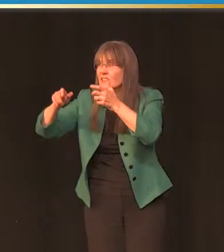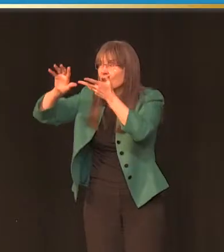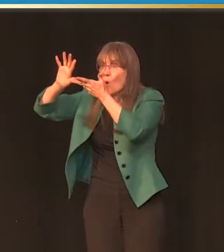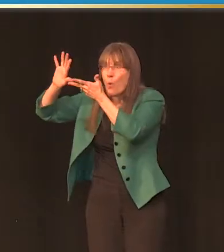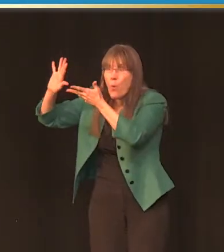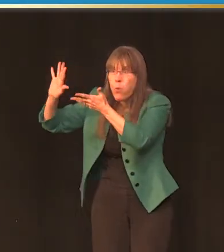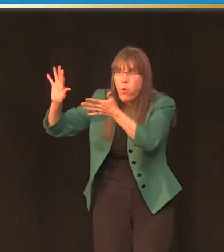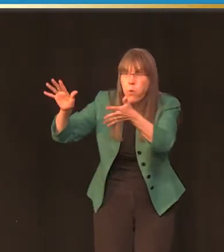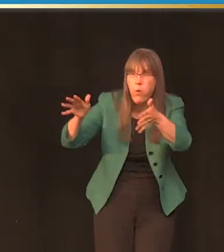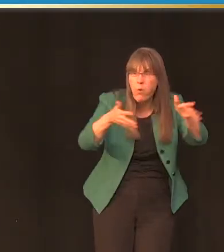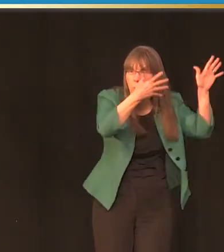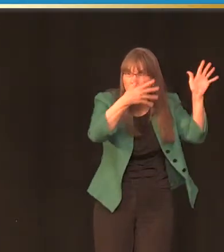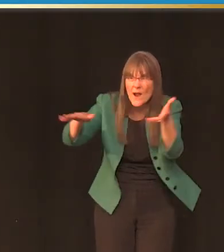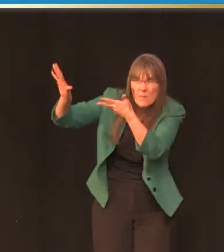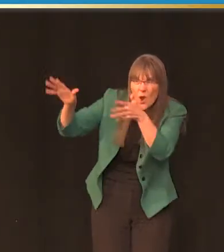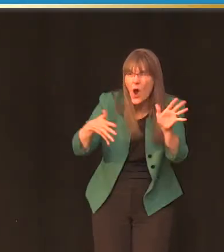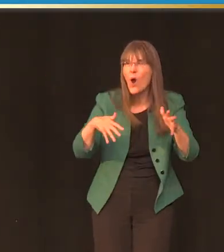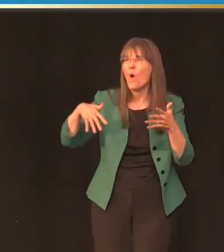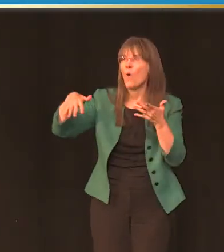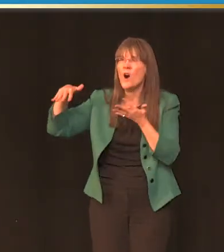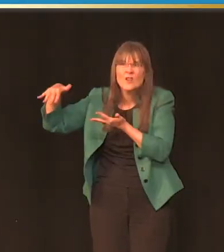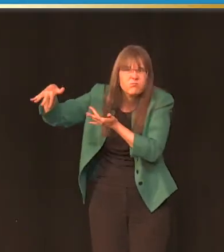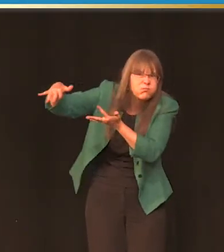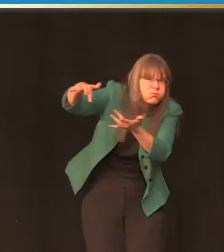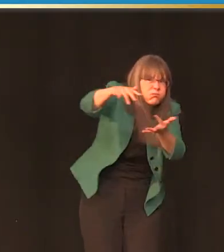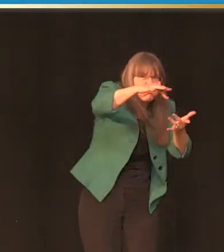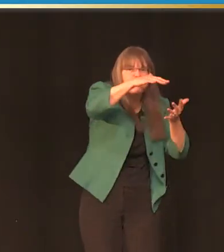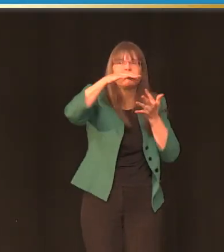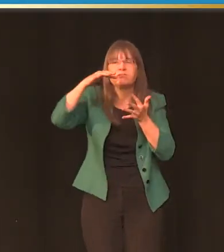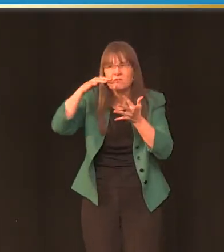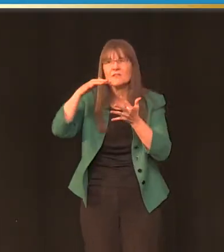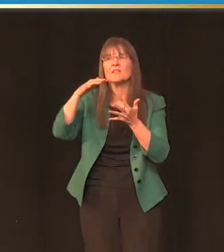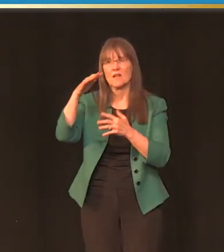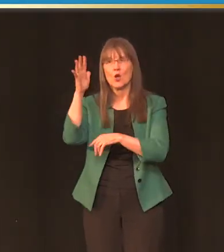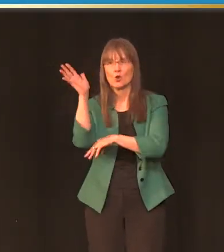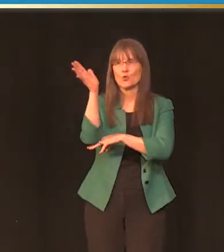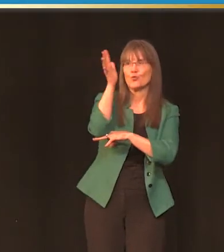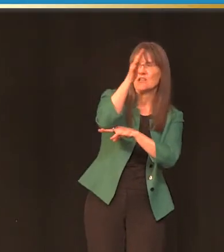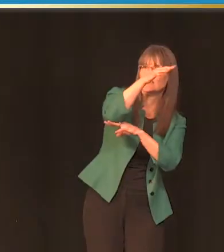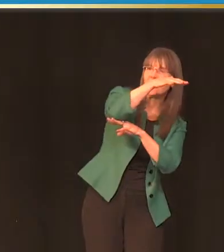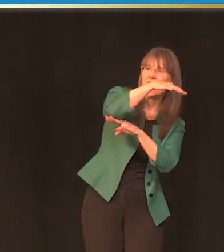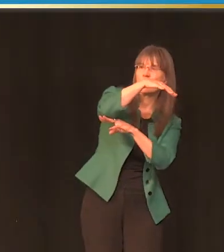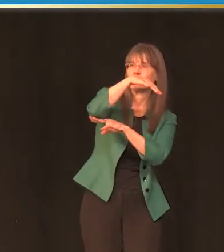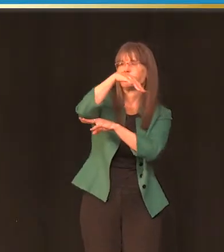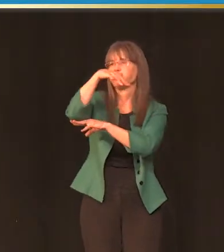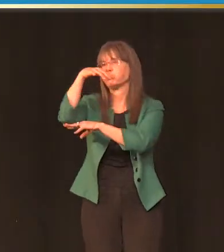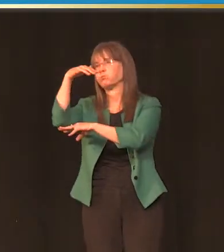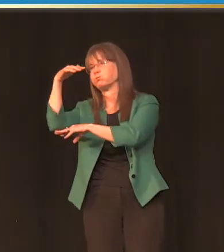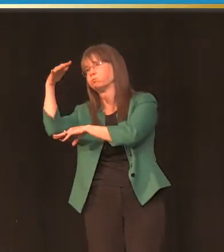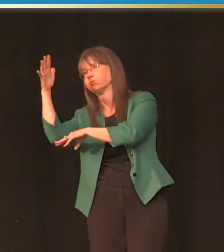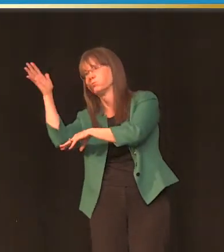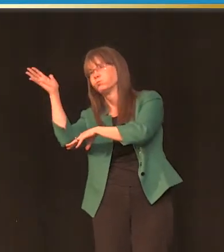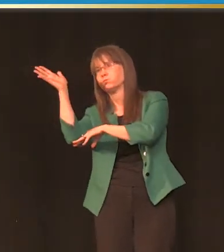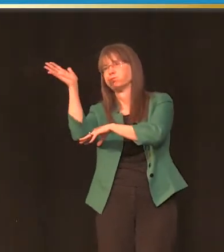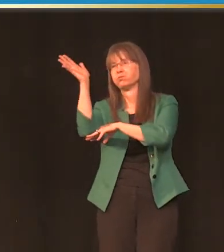As the environment changes, as the wind whips them around, as storms blow through, the palm tree